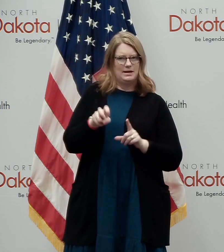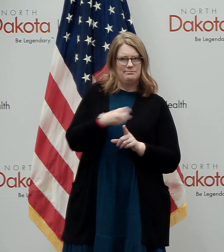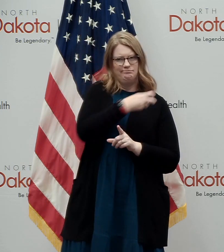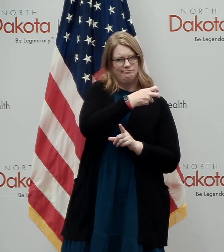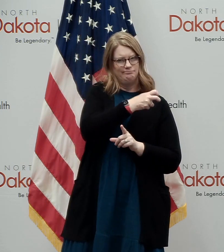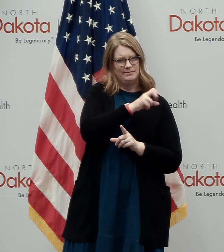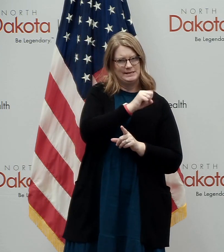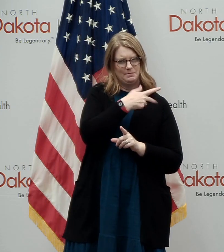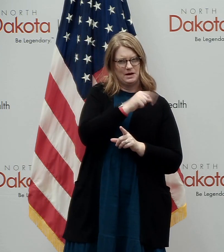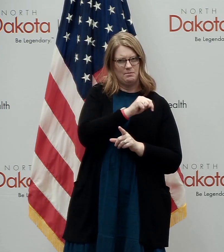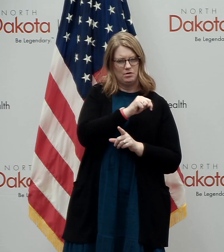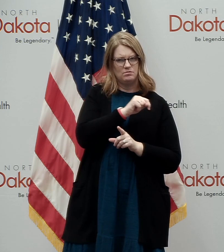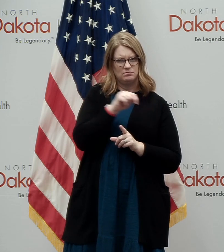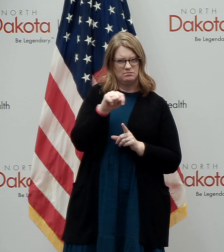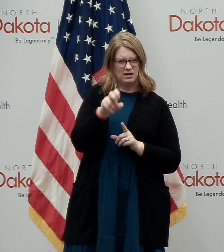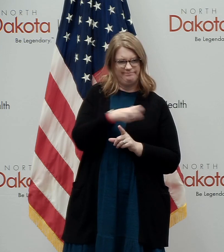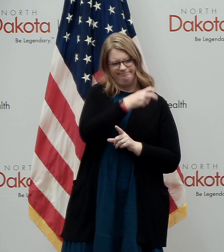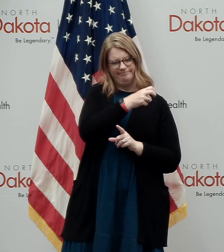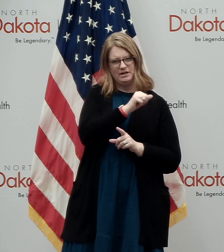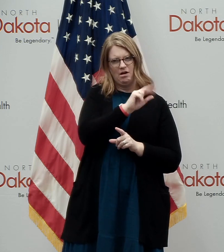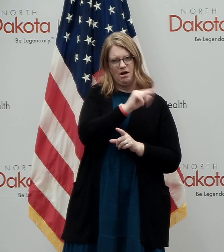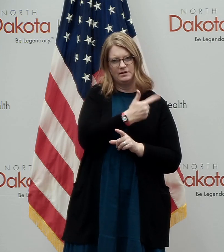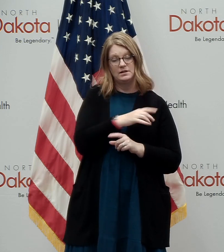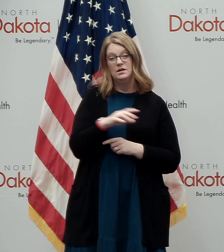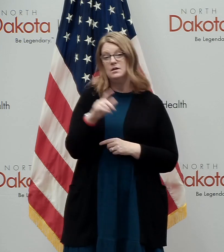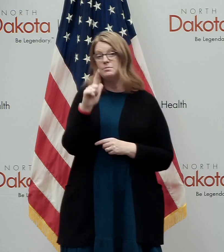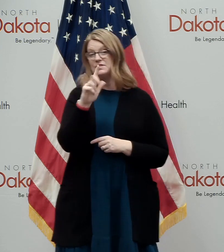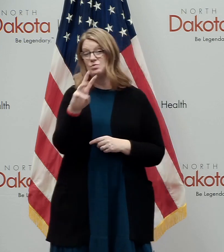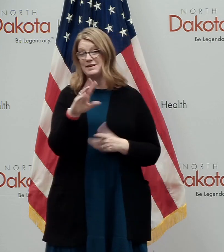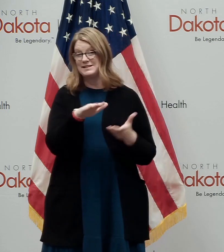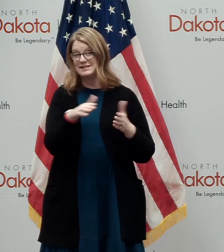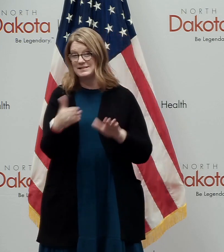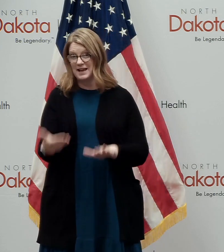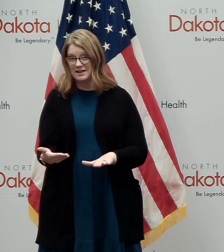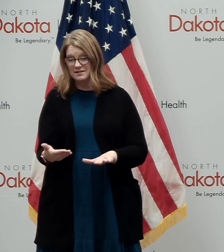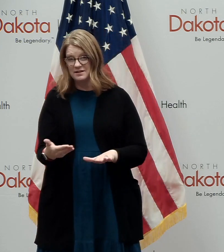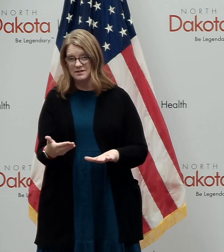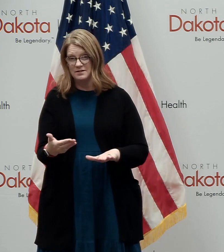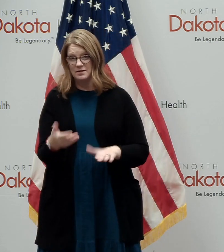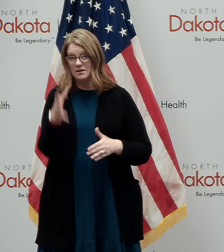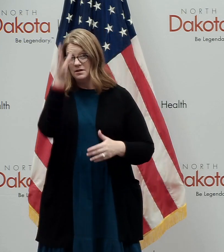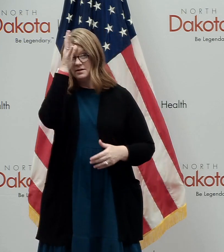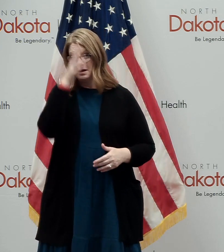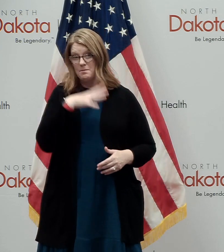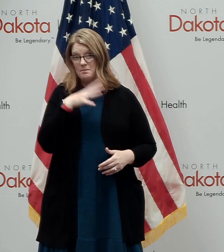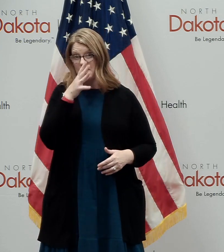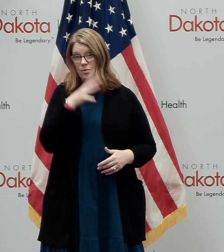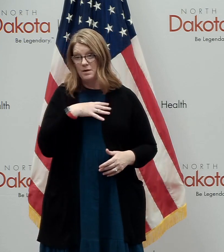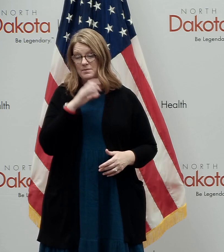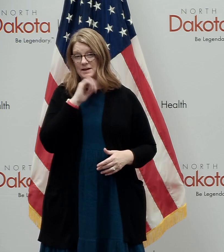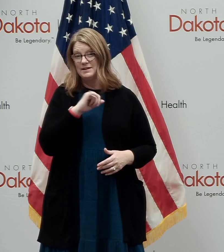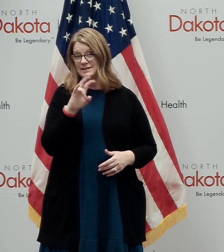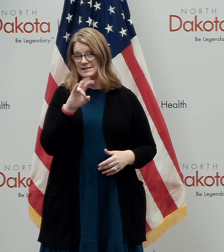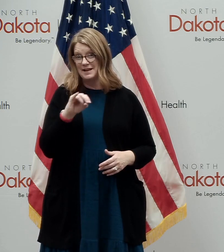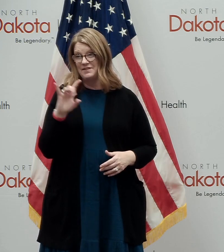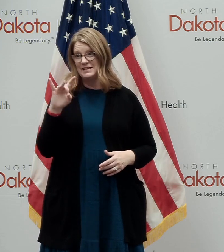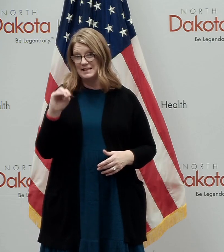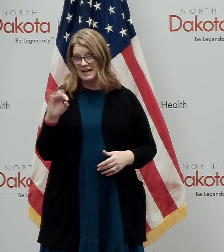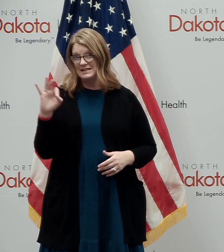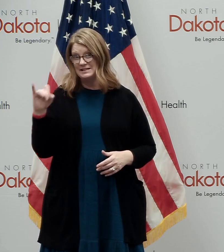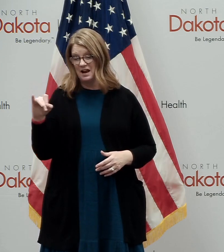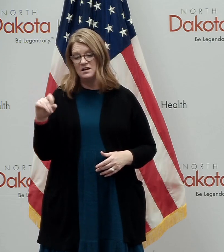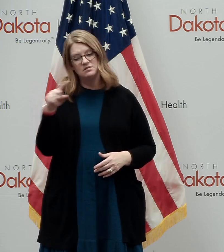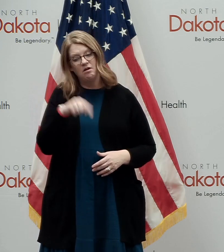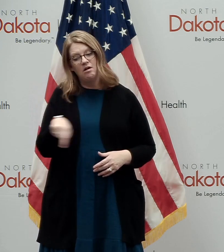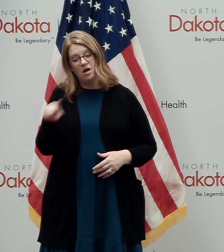into August. But of those 26 deaths that we've had, these are men and women in their 70s, 80s, and 90s with underlying